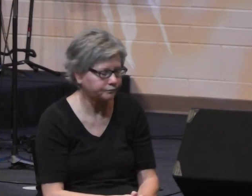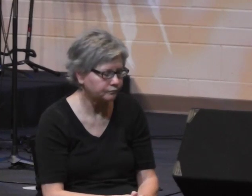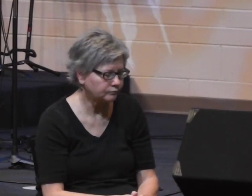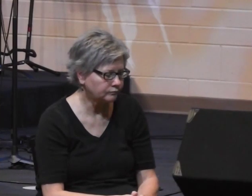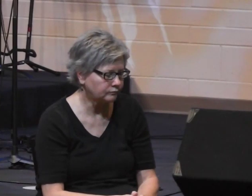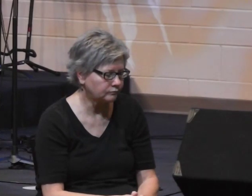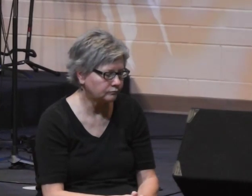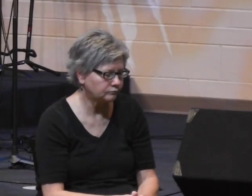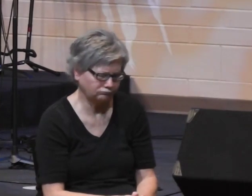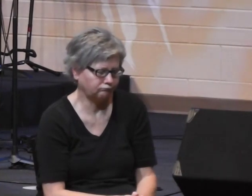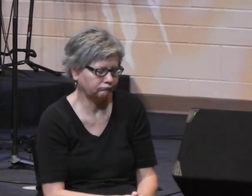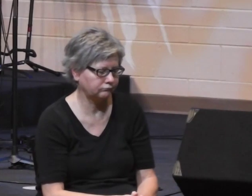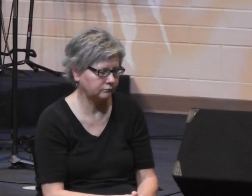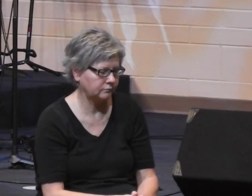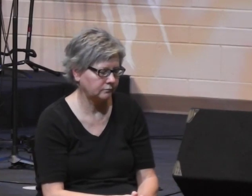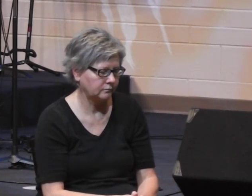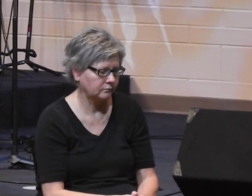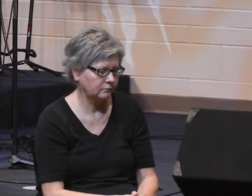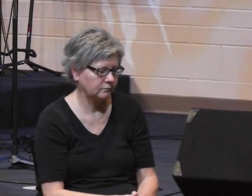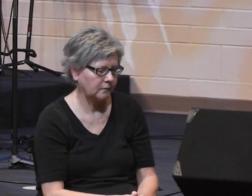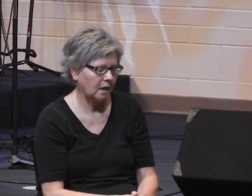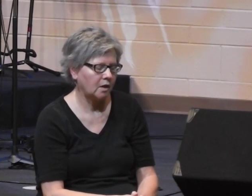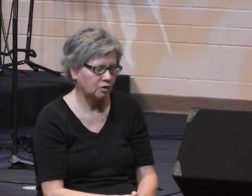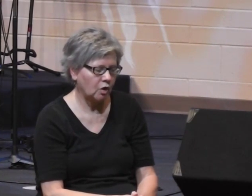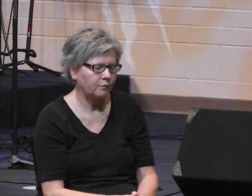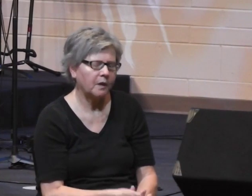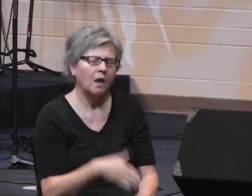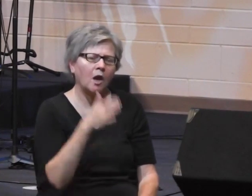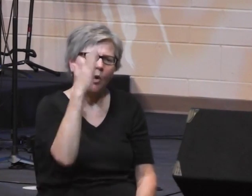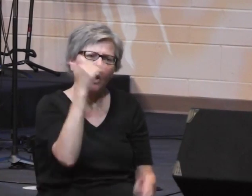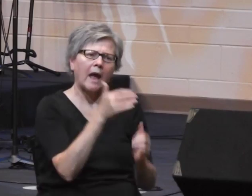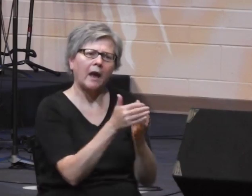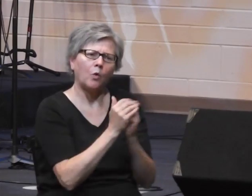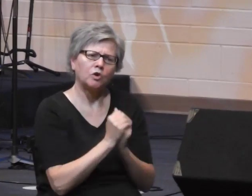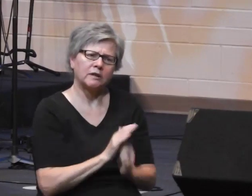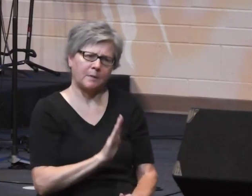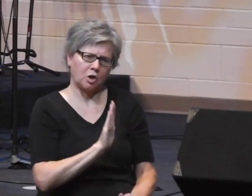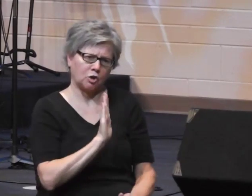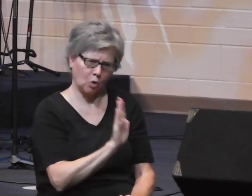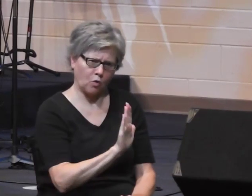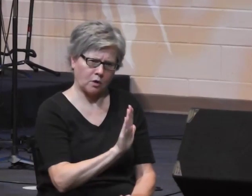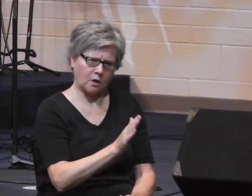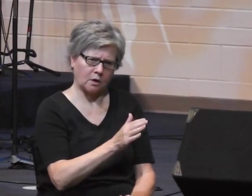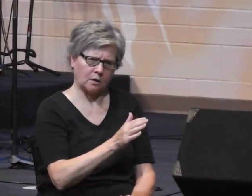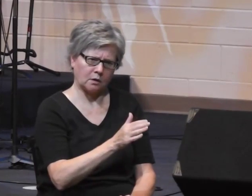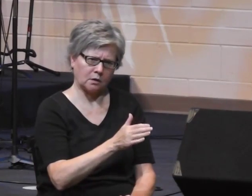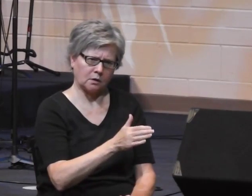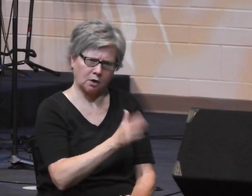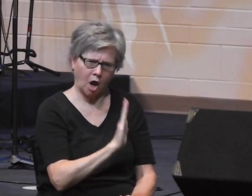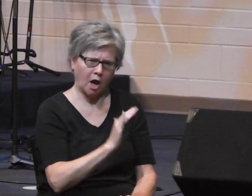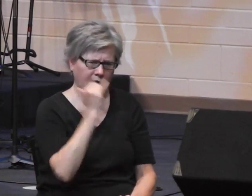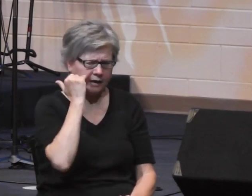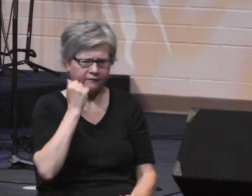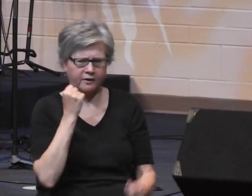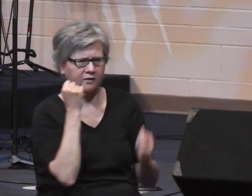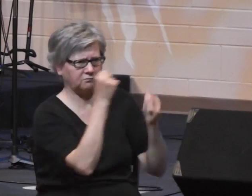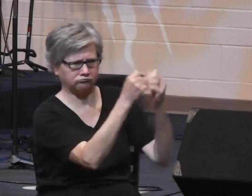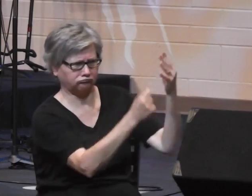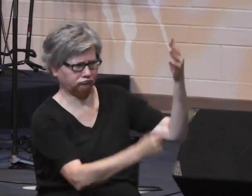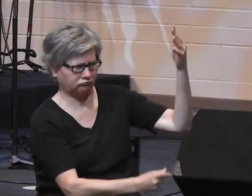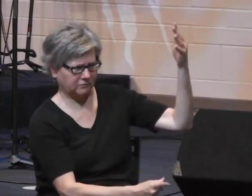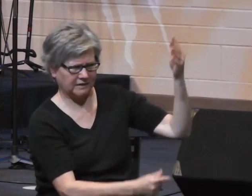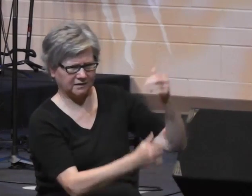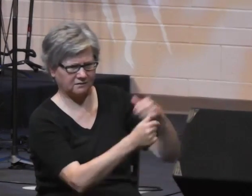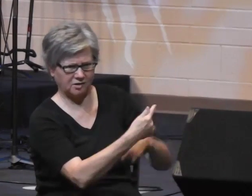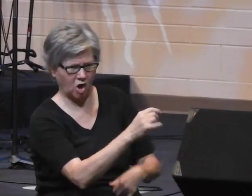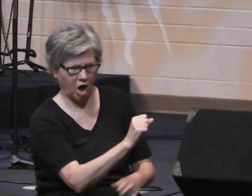Paul, why would we worship your God when there's all these gods out there? If there's all these things we can give our lives, give our hearts, give our time,